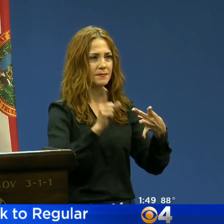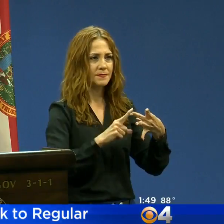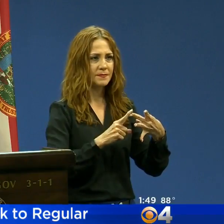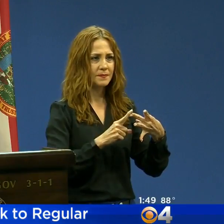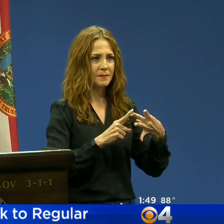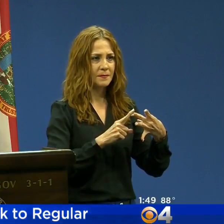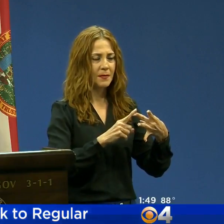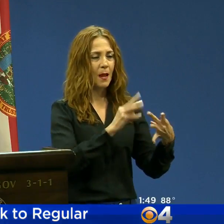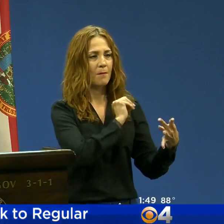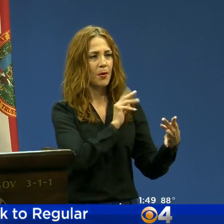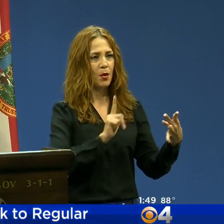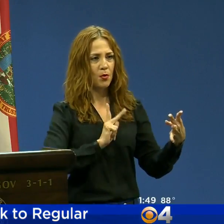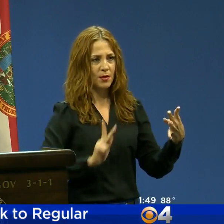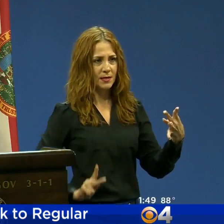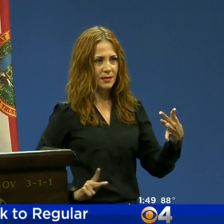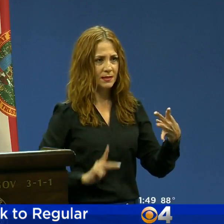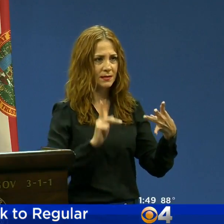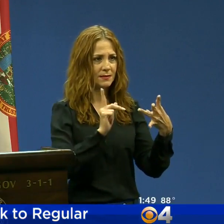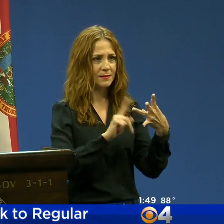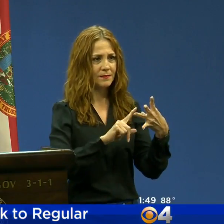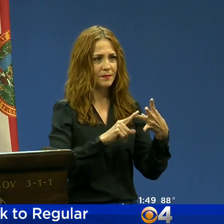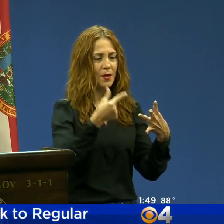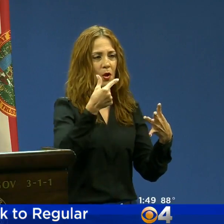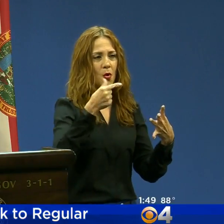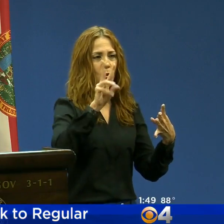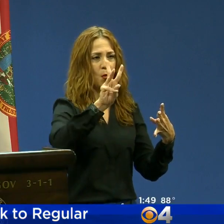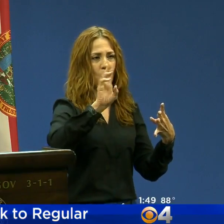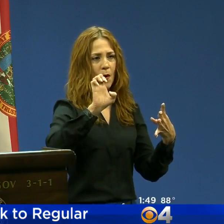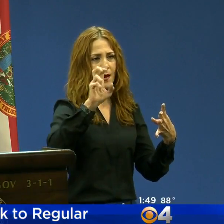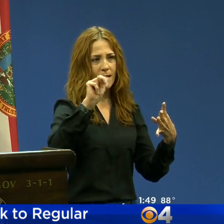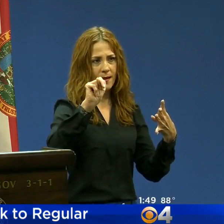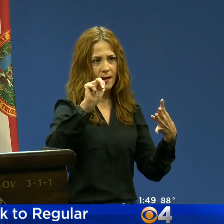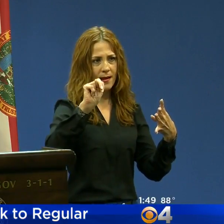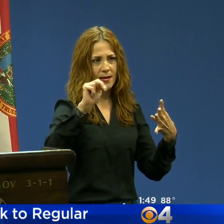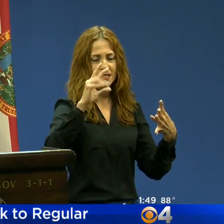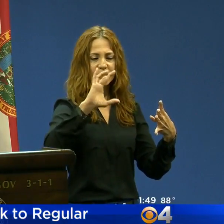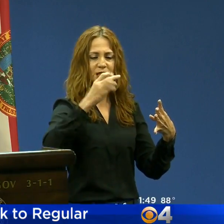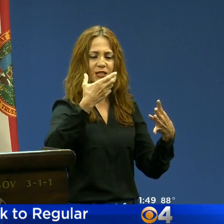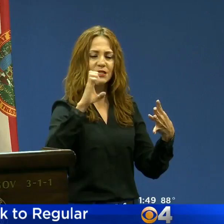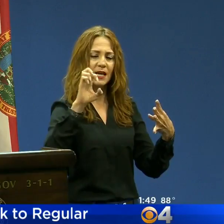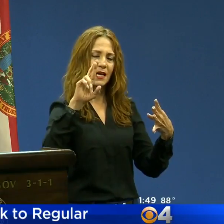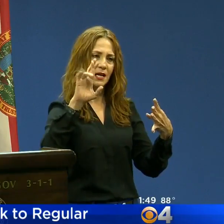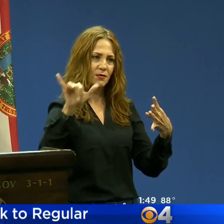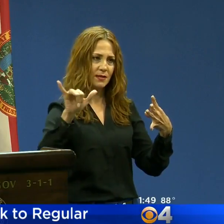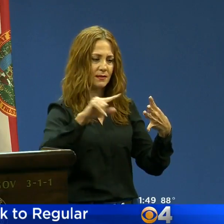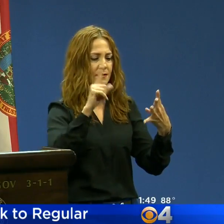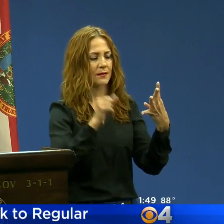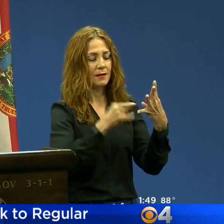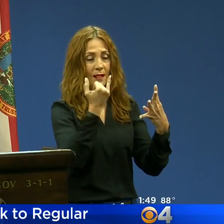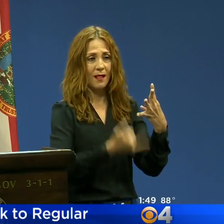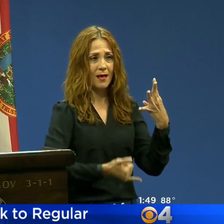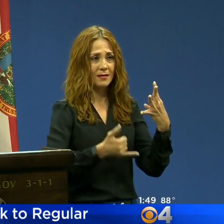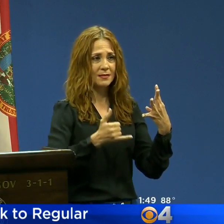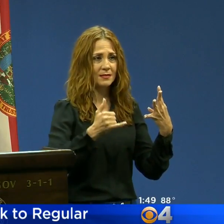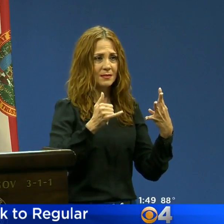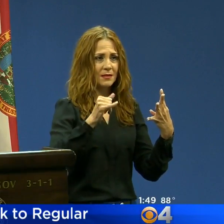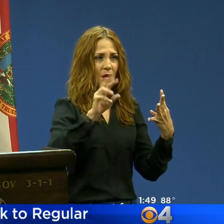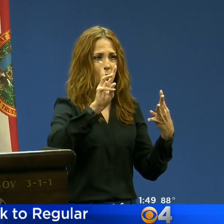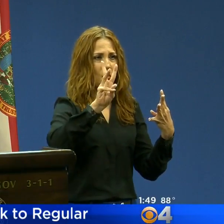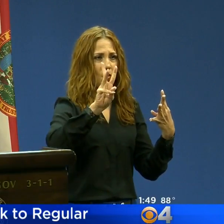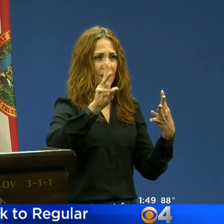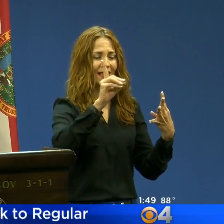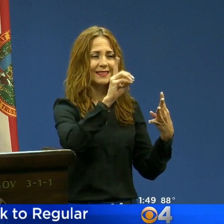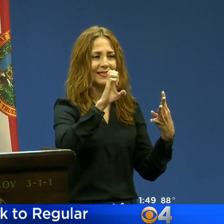parent. And for more information, please call 305-755-7945. That's